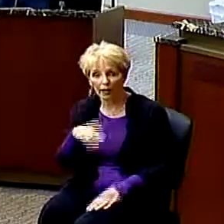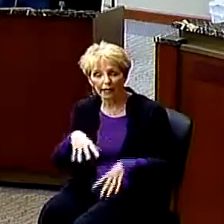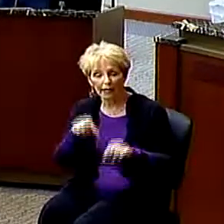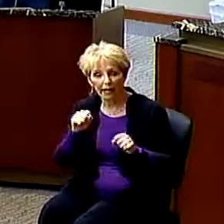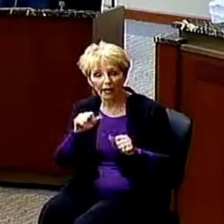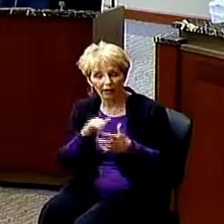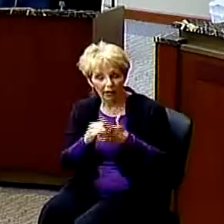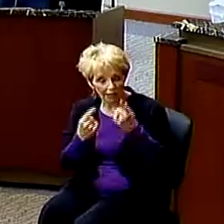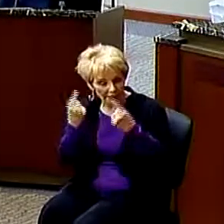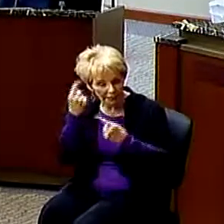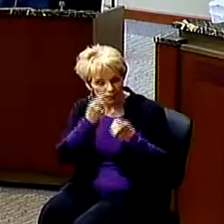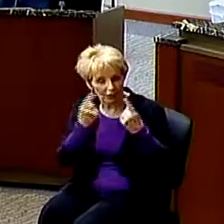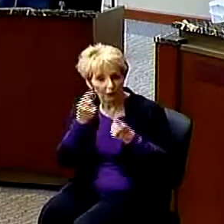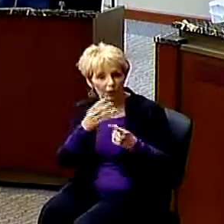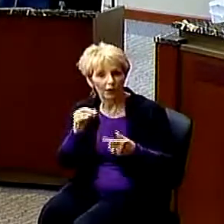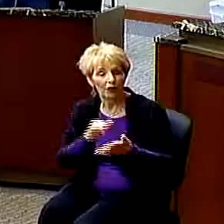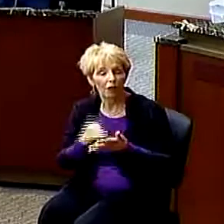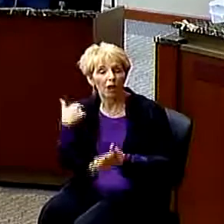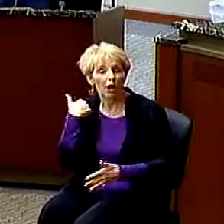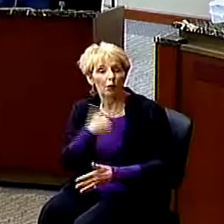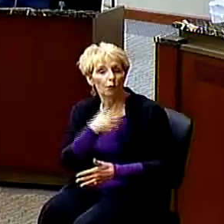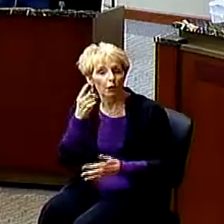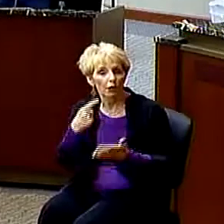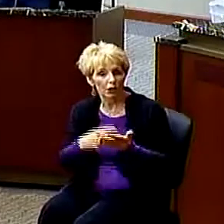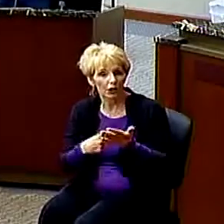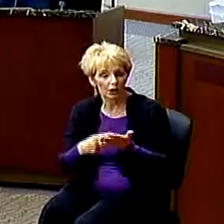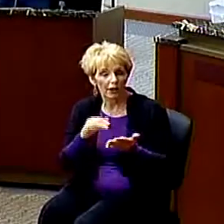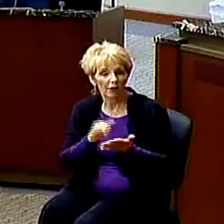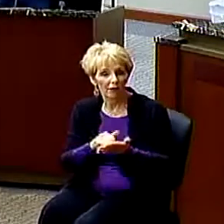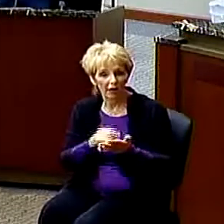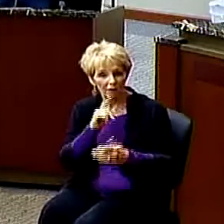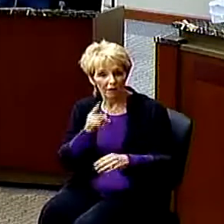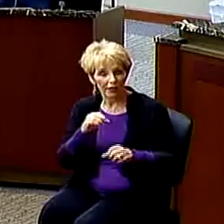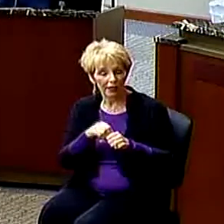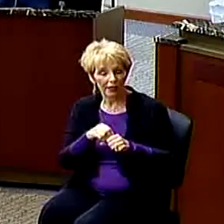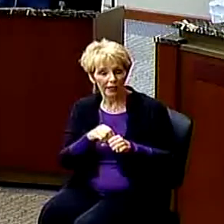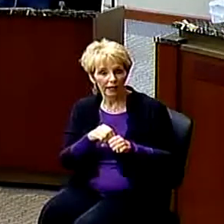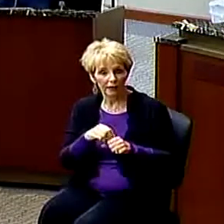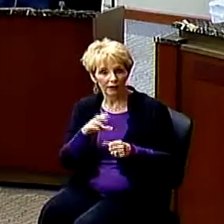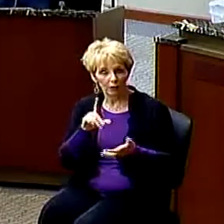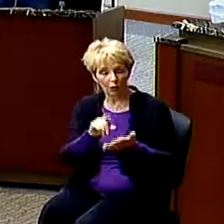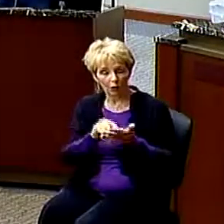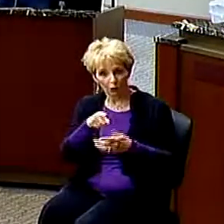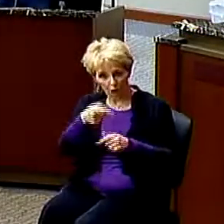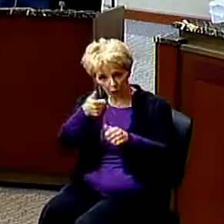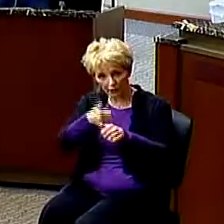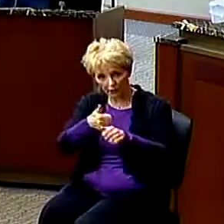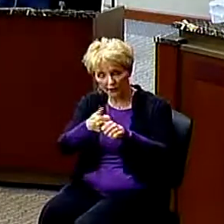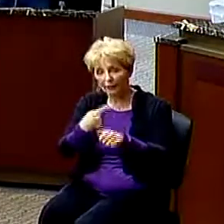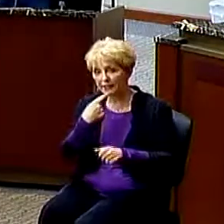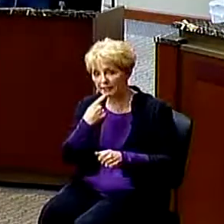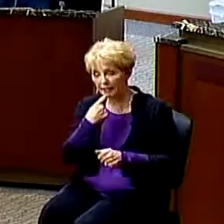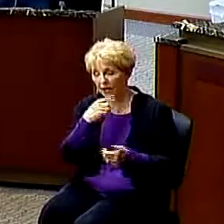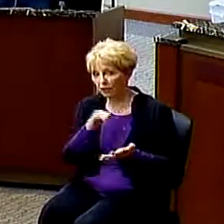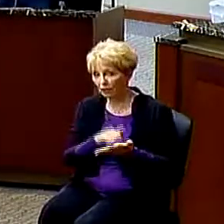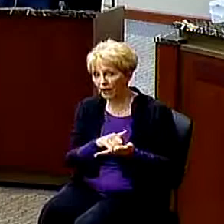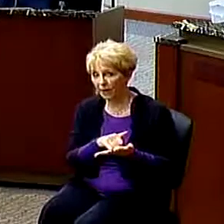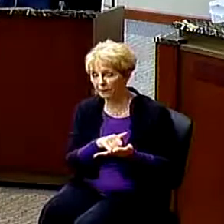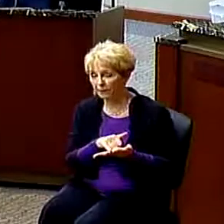that into consideration and that we would discuss this. In fact, in the April 9th newspaper, you yourself stated